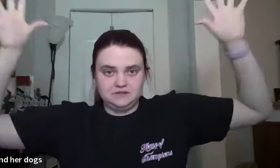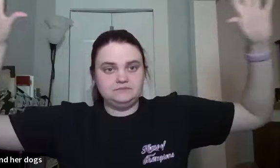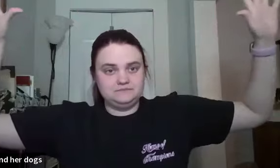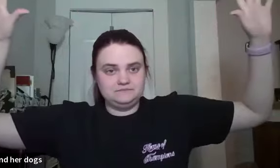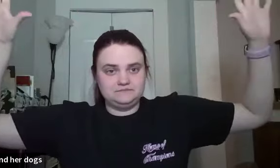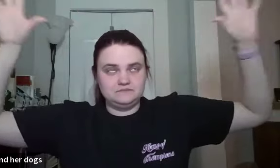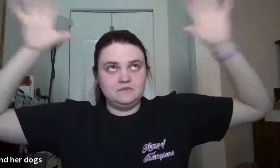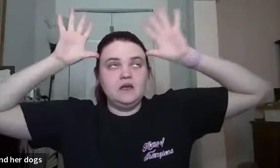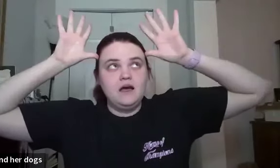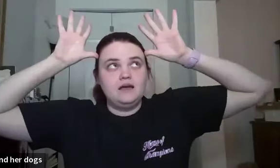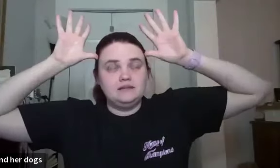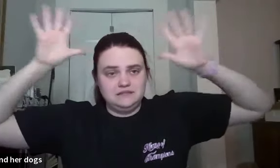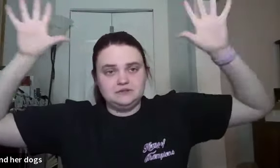deer, deer.